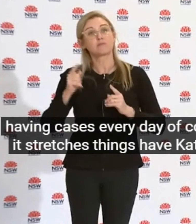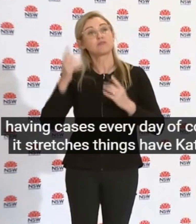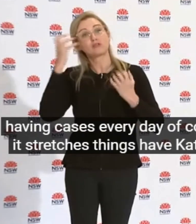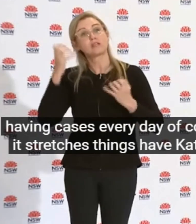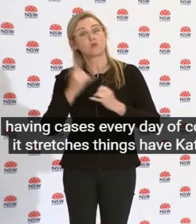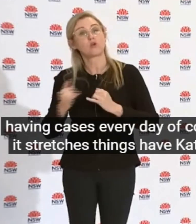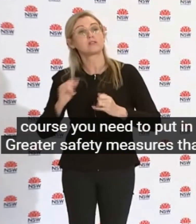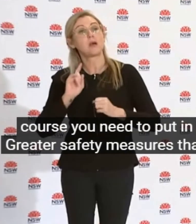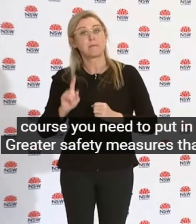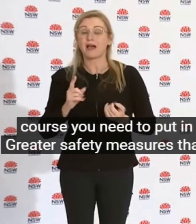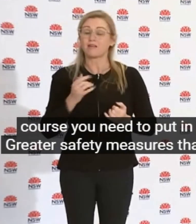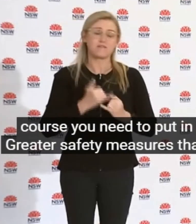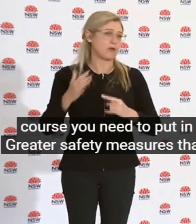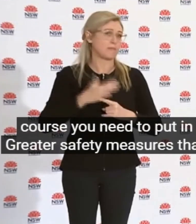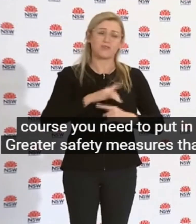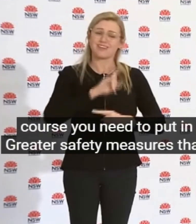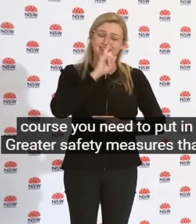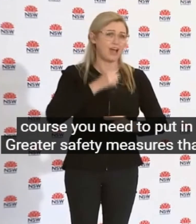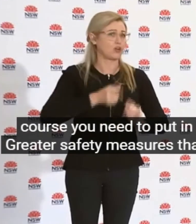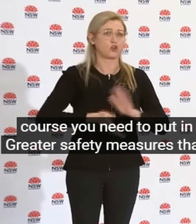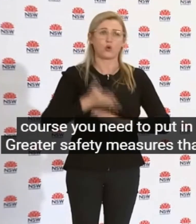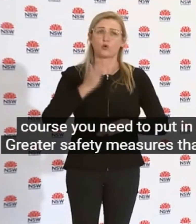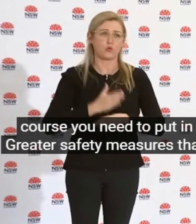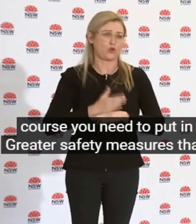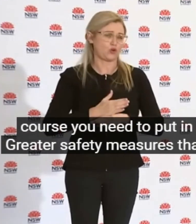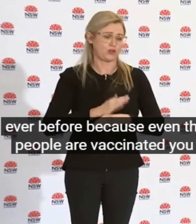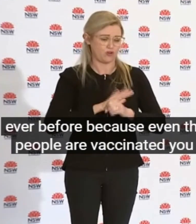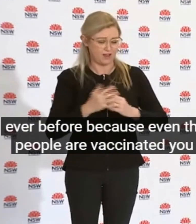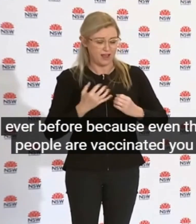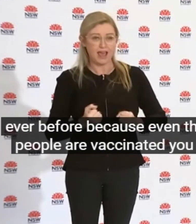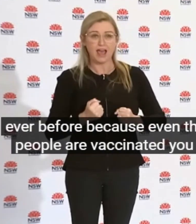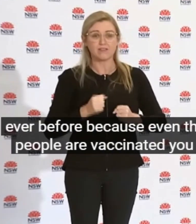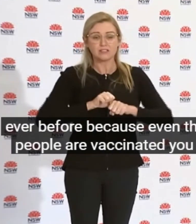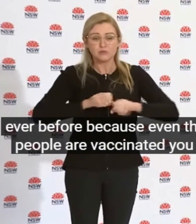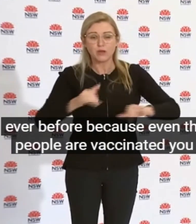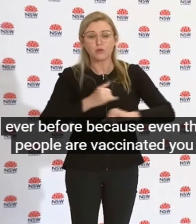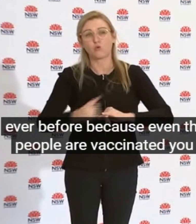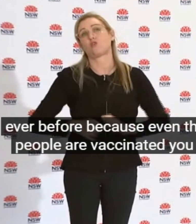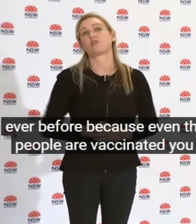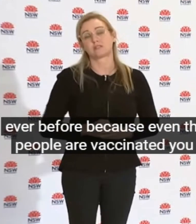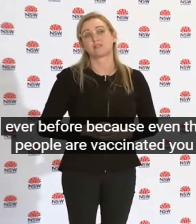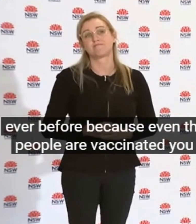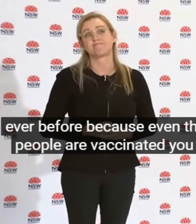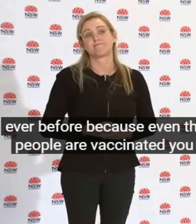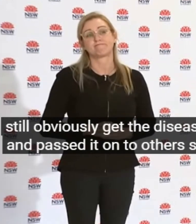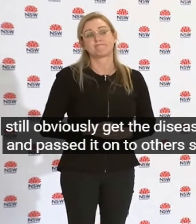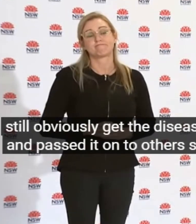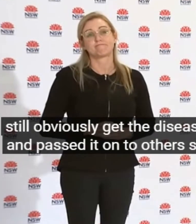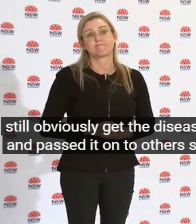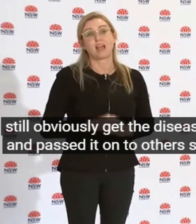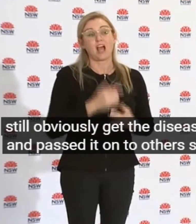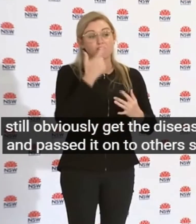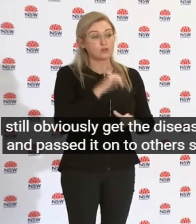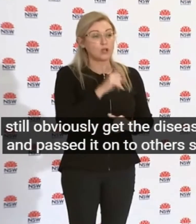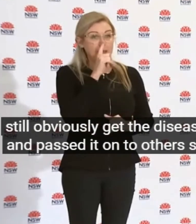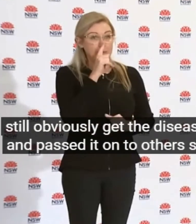disease and pass it on to others. So the health settings are critical, and we've seen that the virus is spreading in particular health settings, especially if non-vaccinated people come